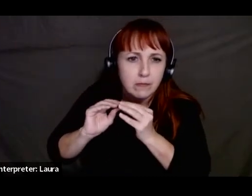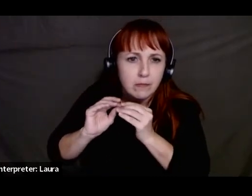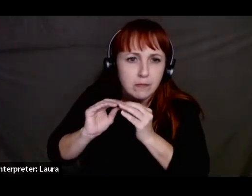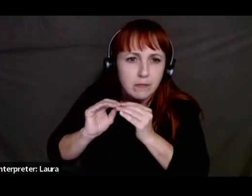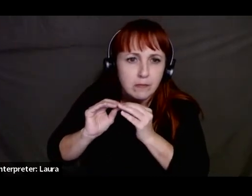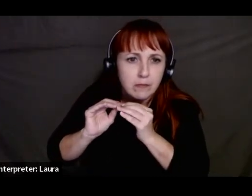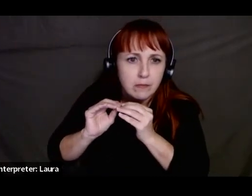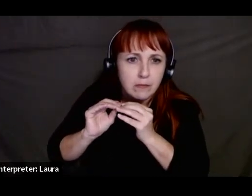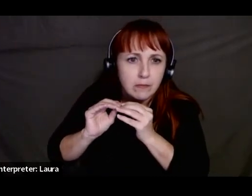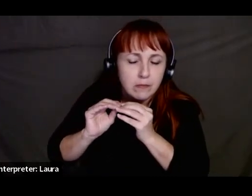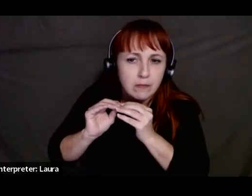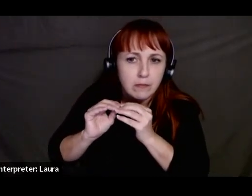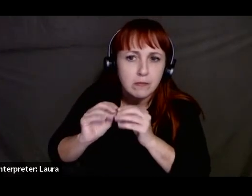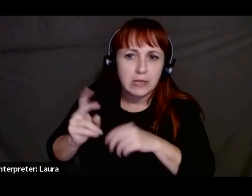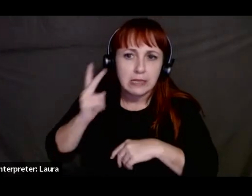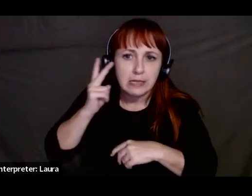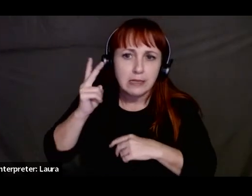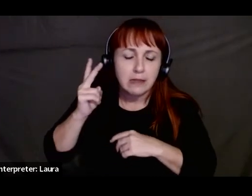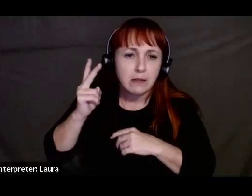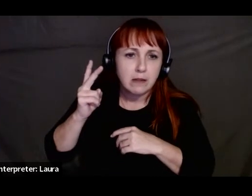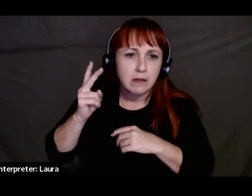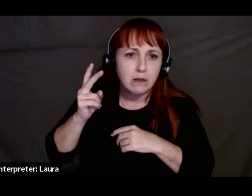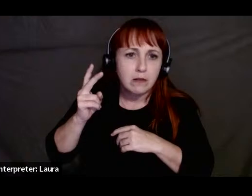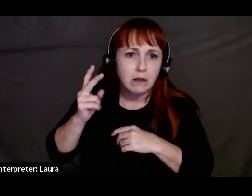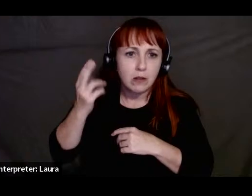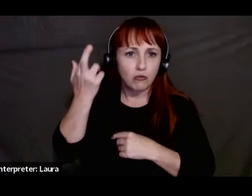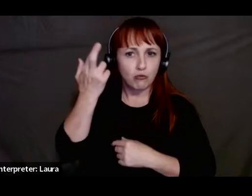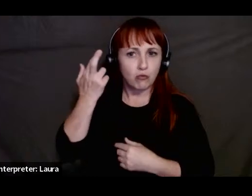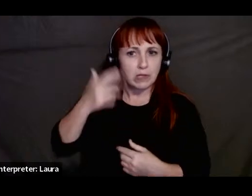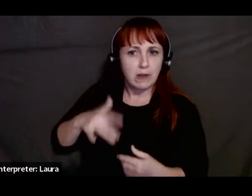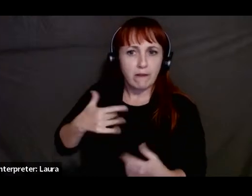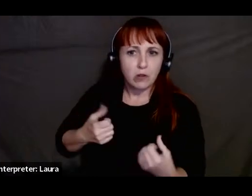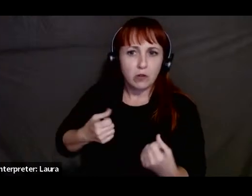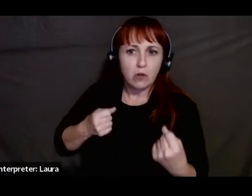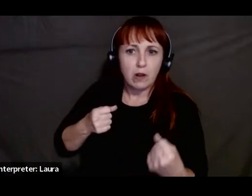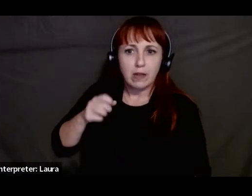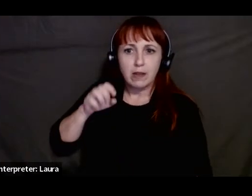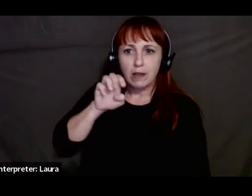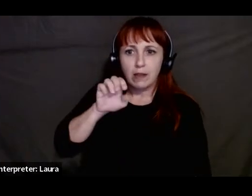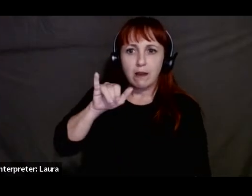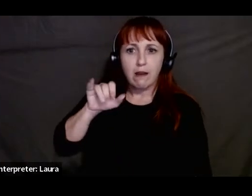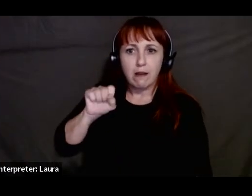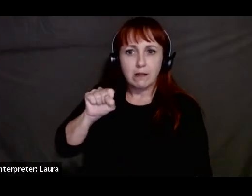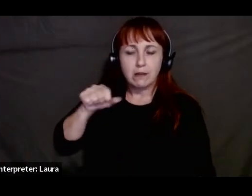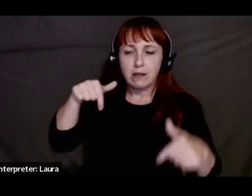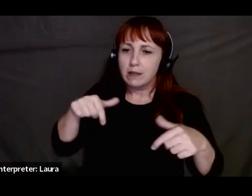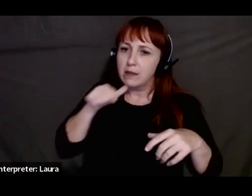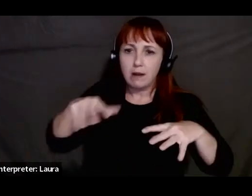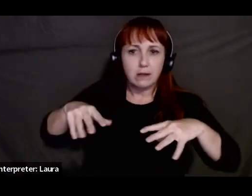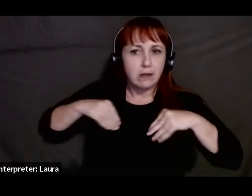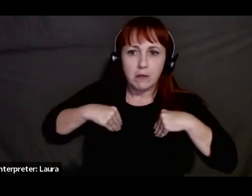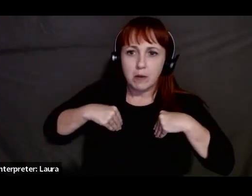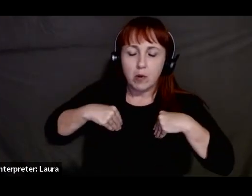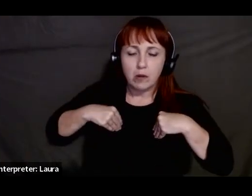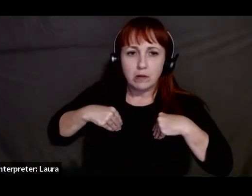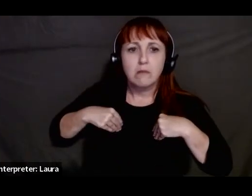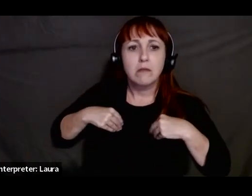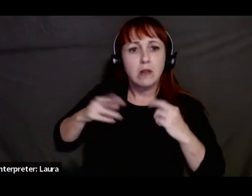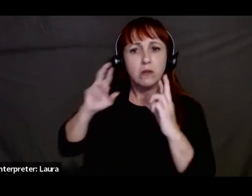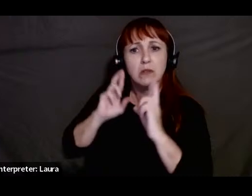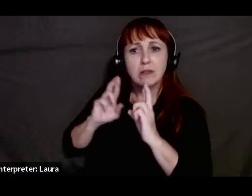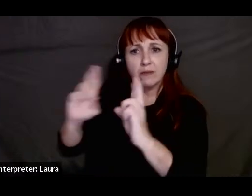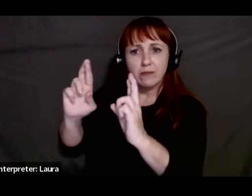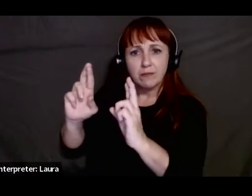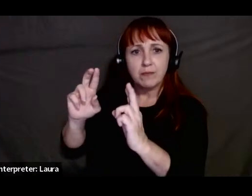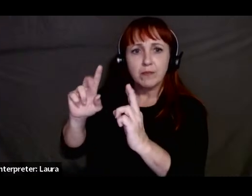missing pieces up there. And that's why I feel that EIS is unacceptable. In all due respect to